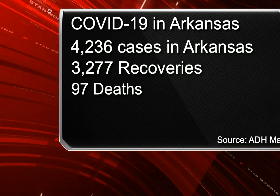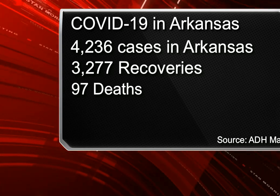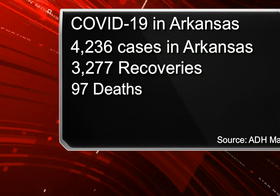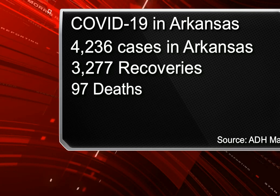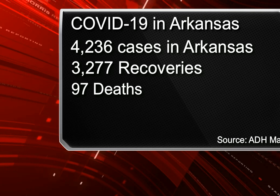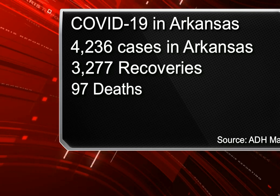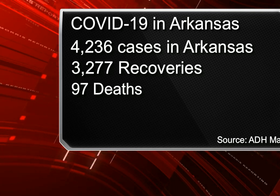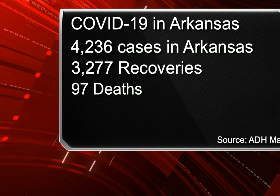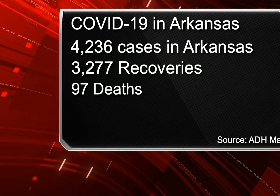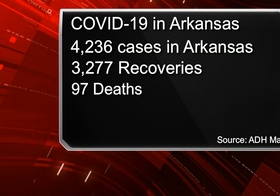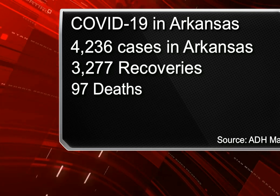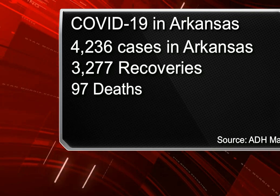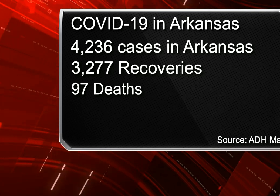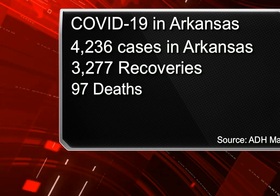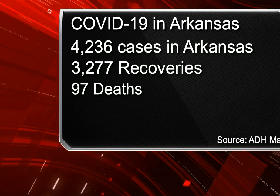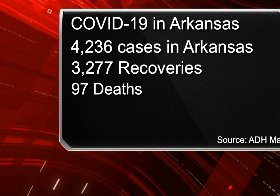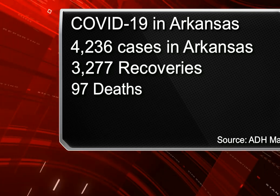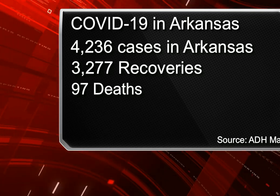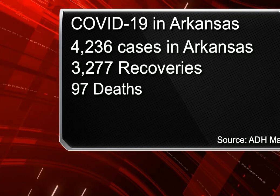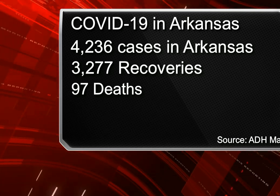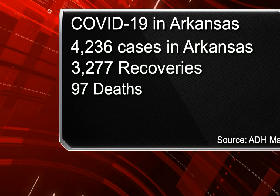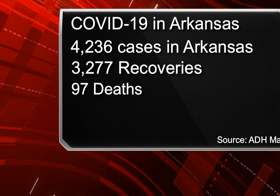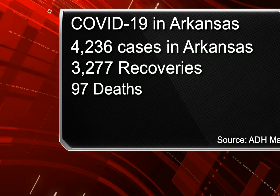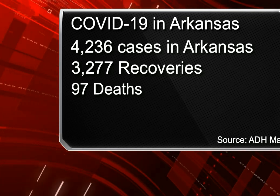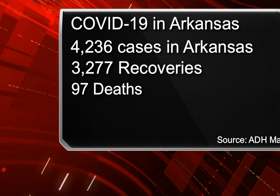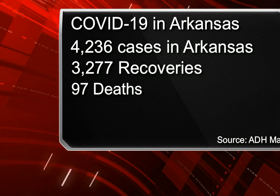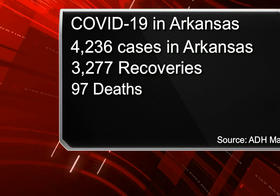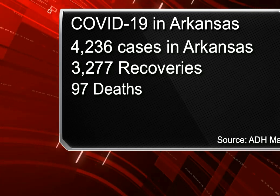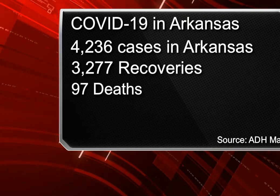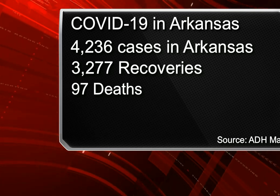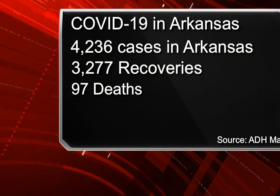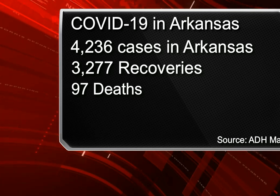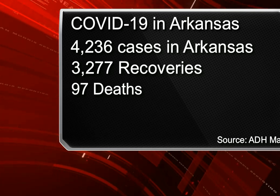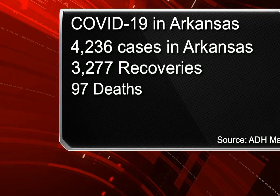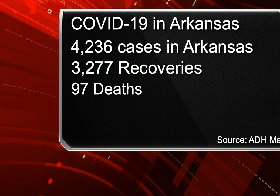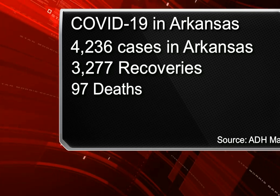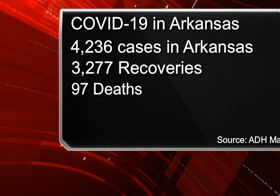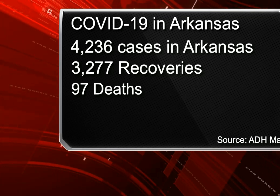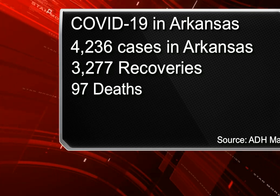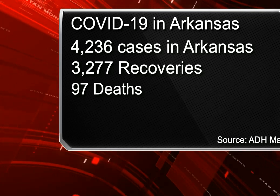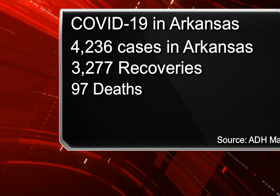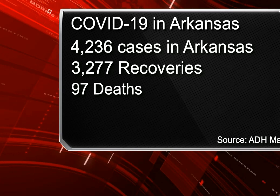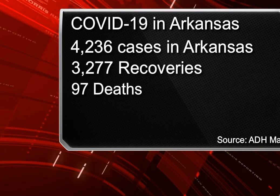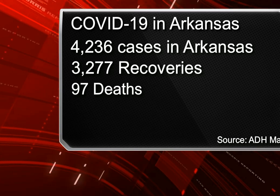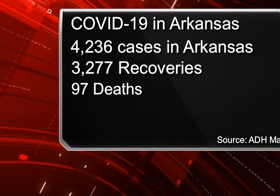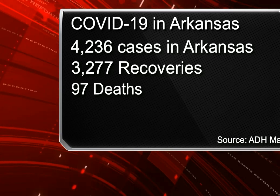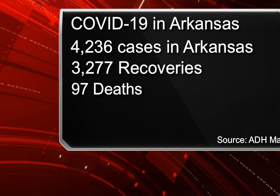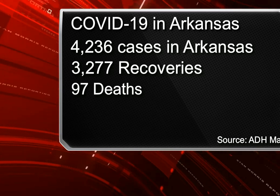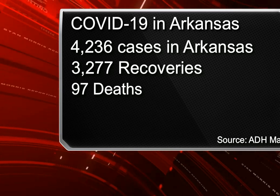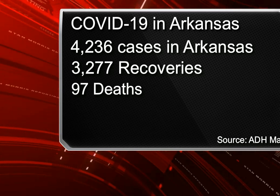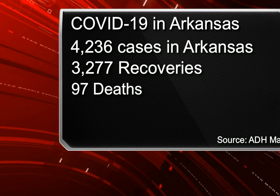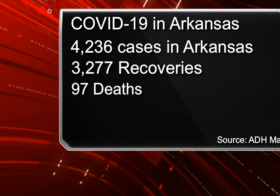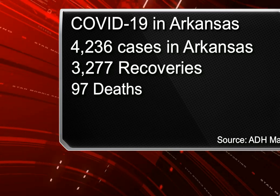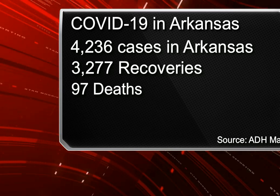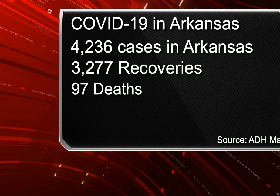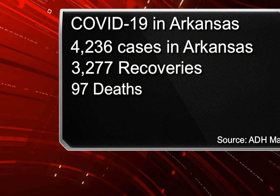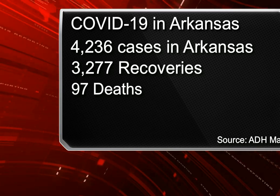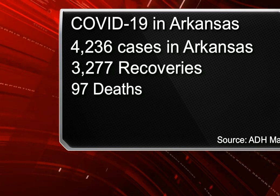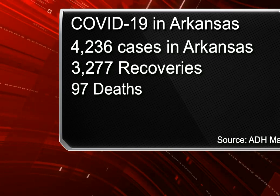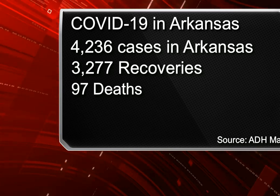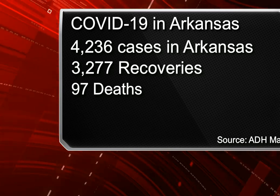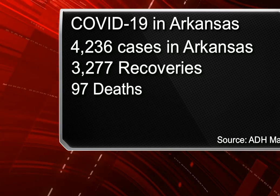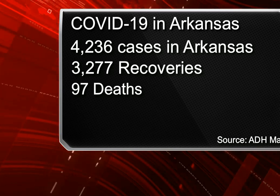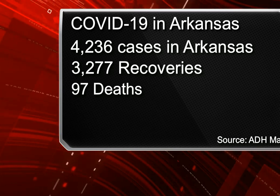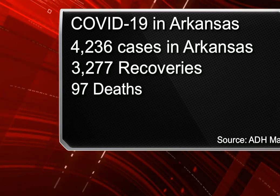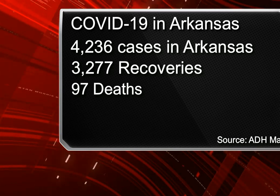every day before they are out of that room? It's almost like they have an obligation to get a certain number of words out before